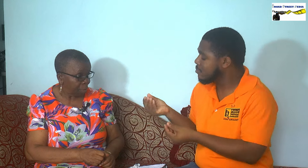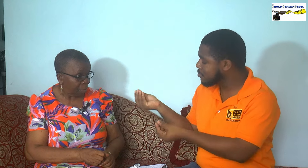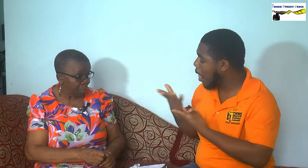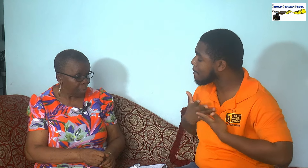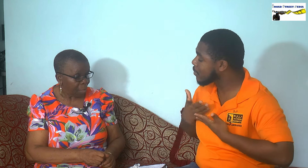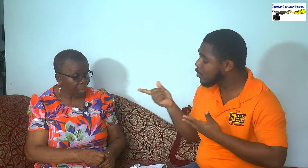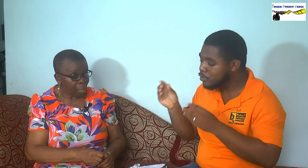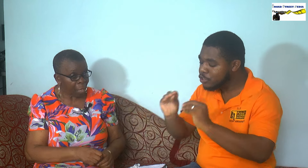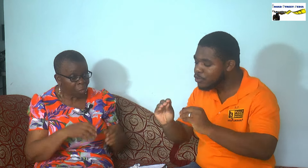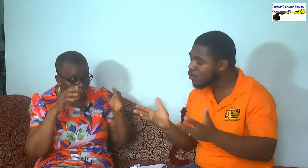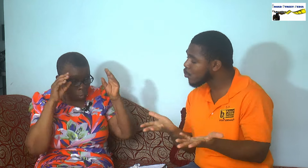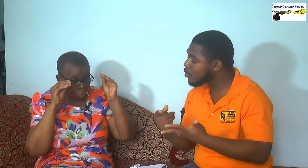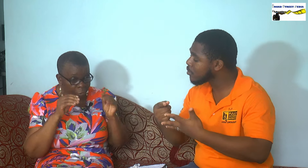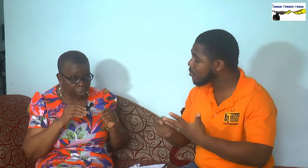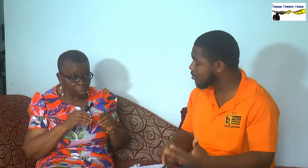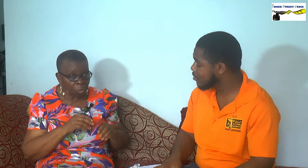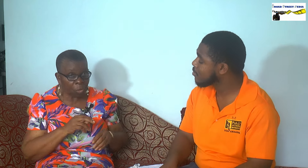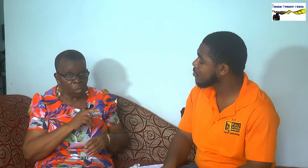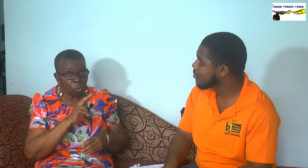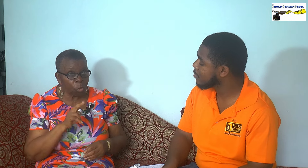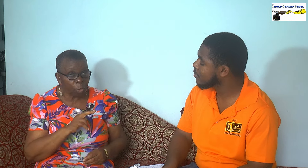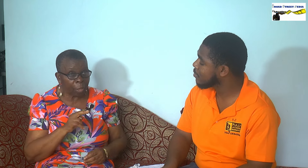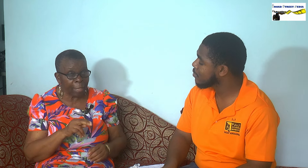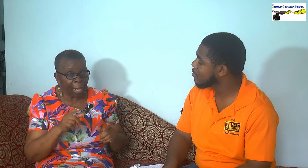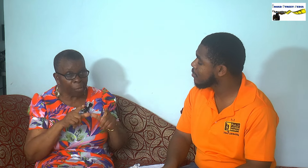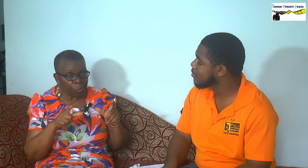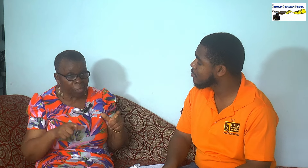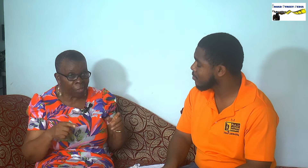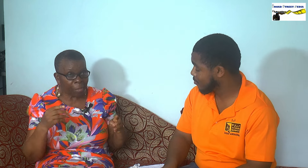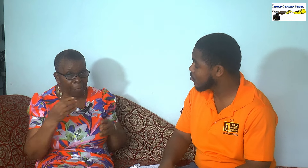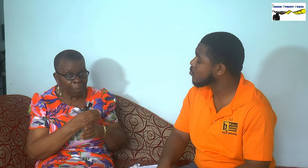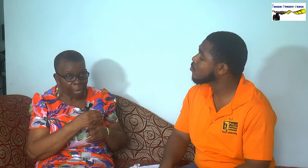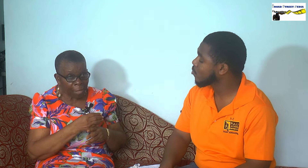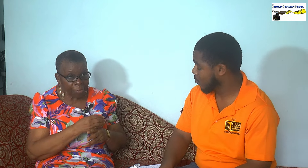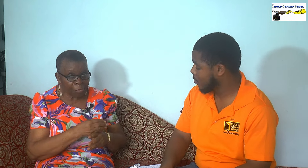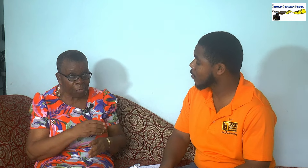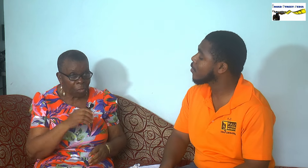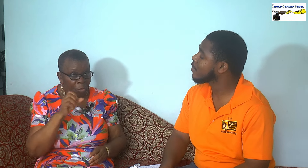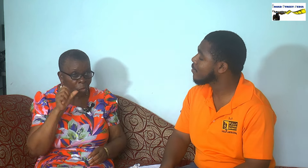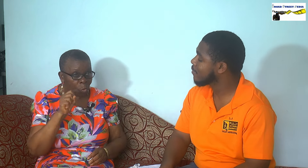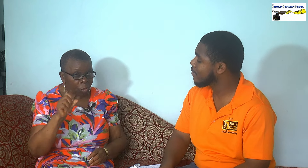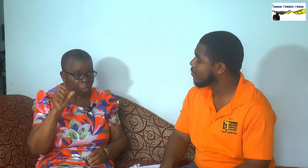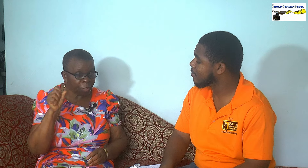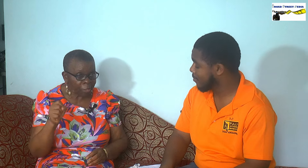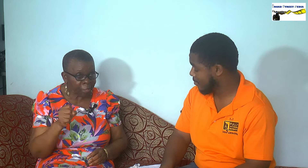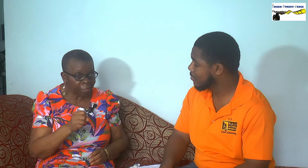teach? I taught the usual language, maths, social studies,